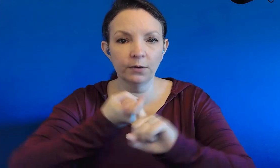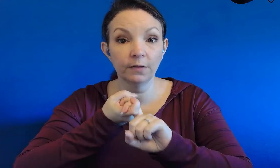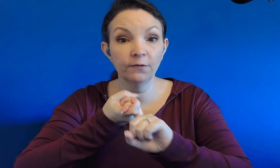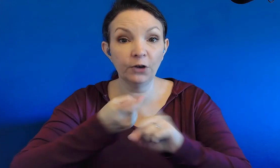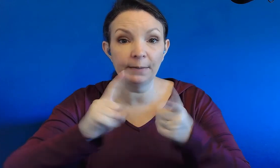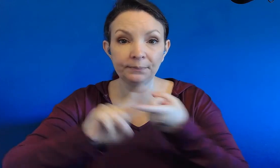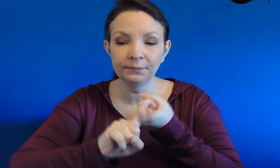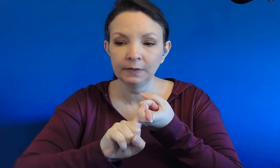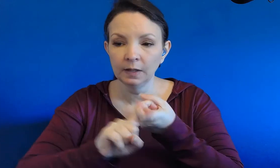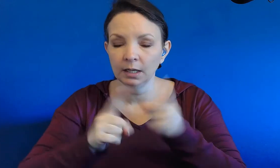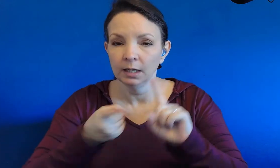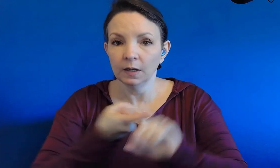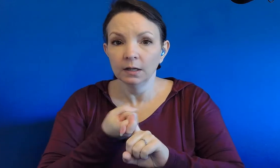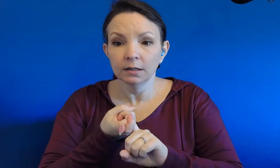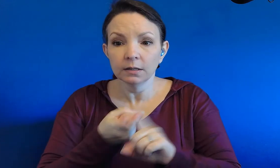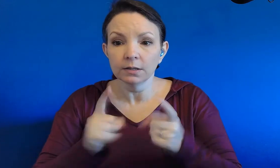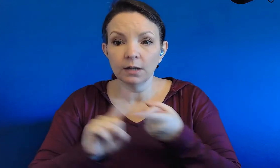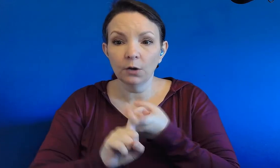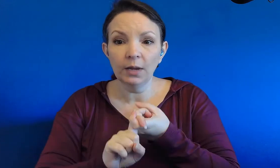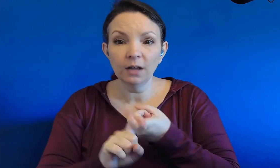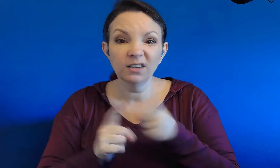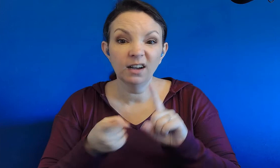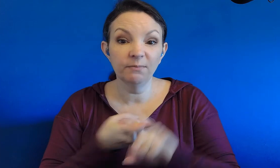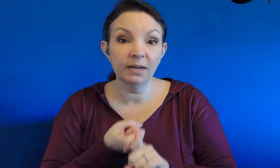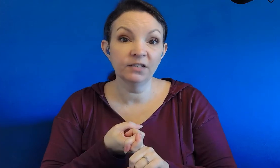Fun. So we also have best friend.